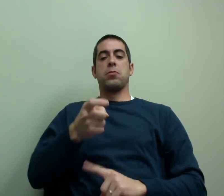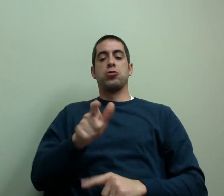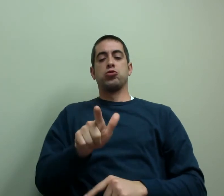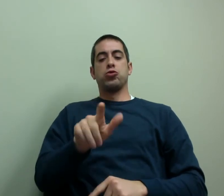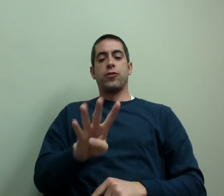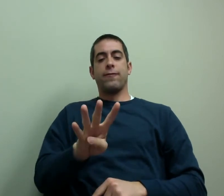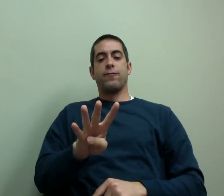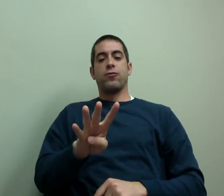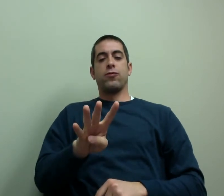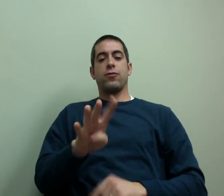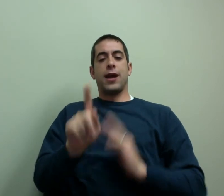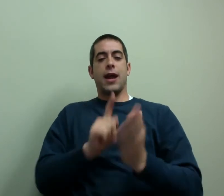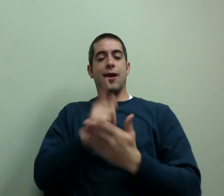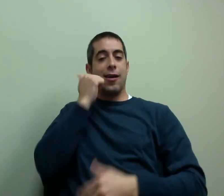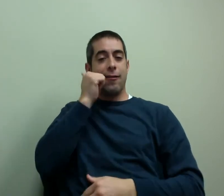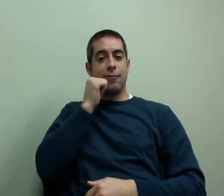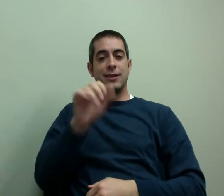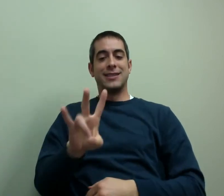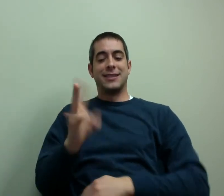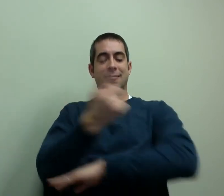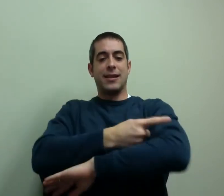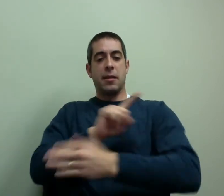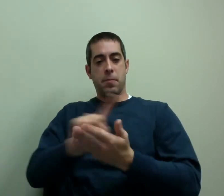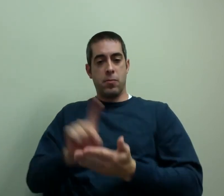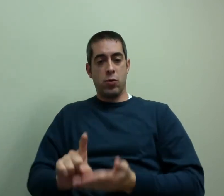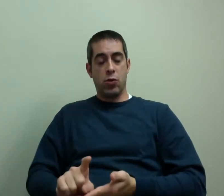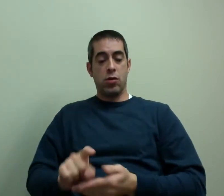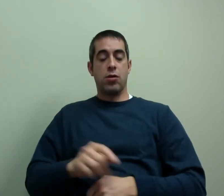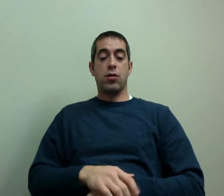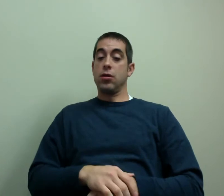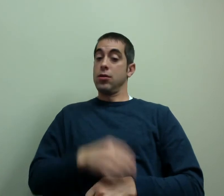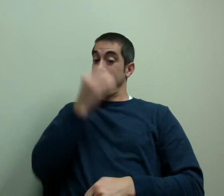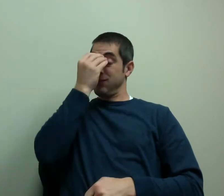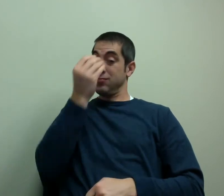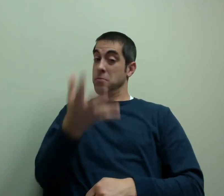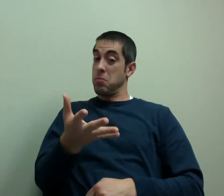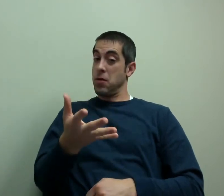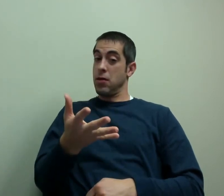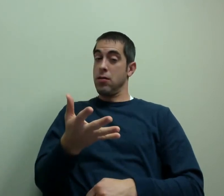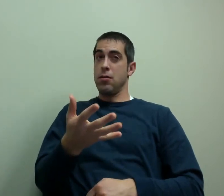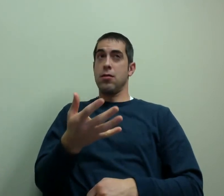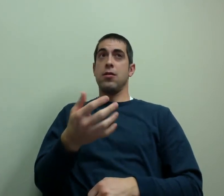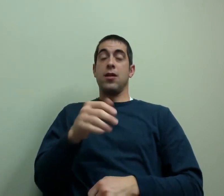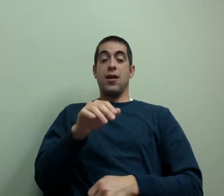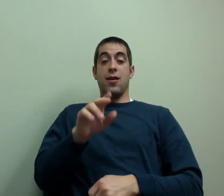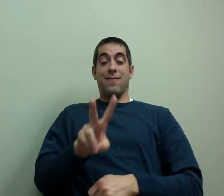day, 7 days per week. As such, there are significant possibilities for the use of